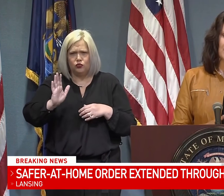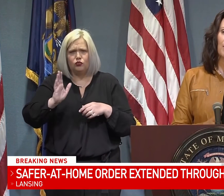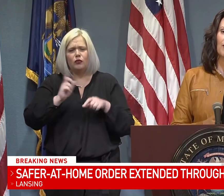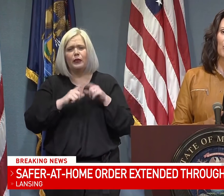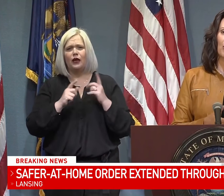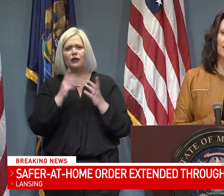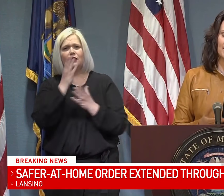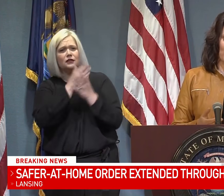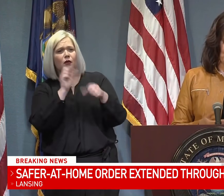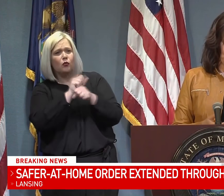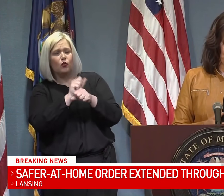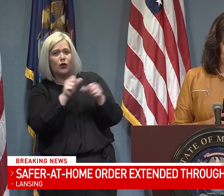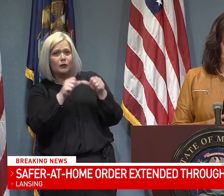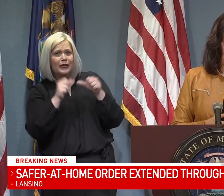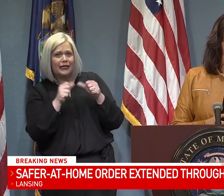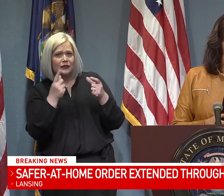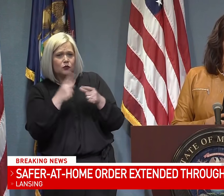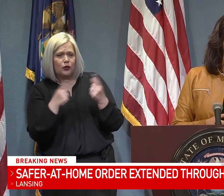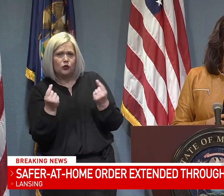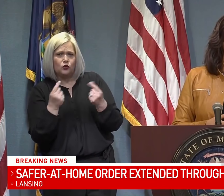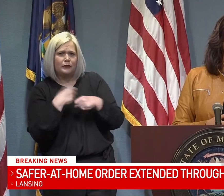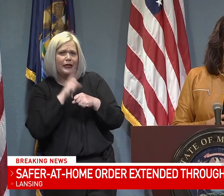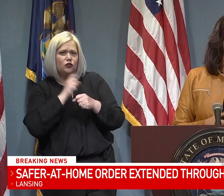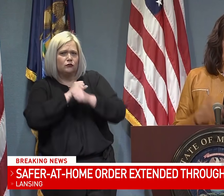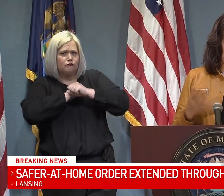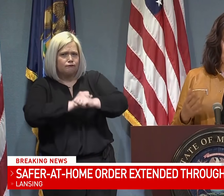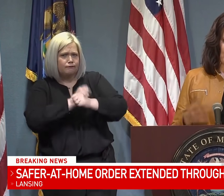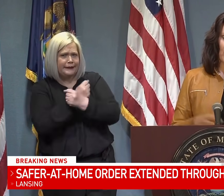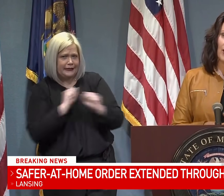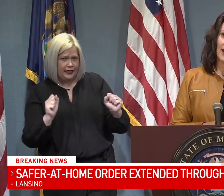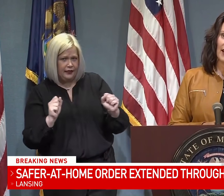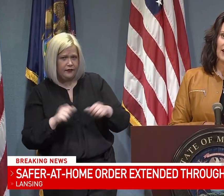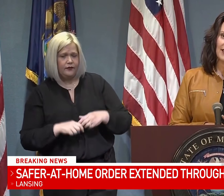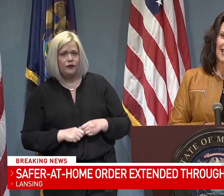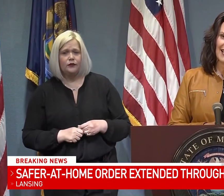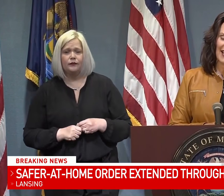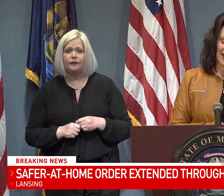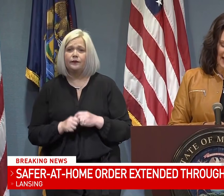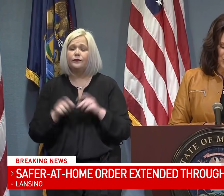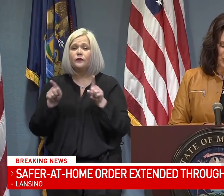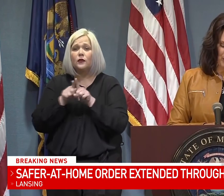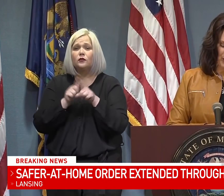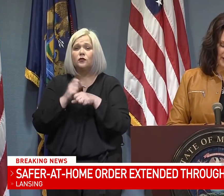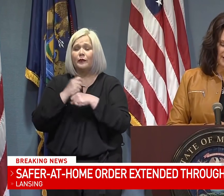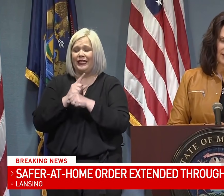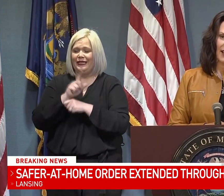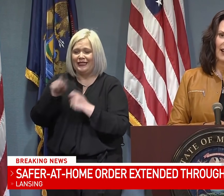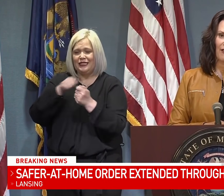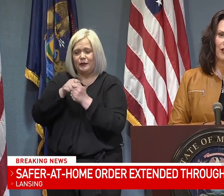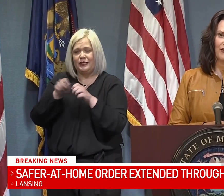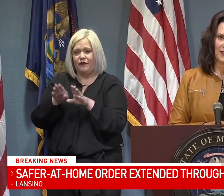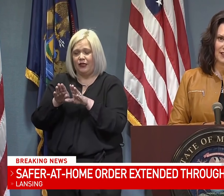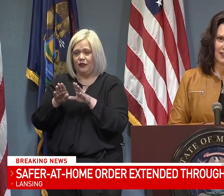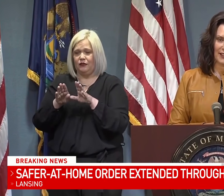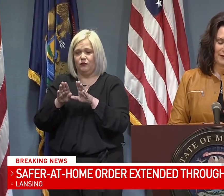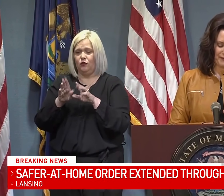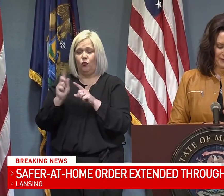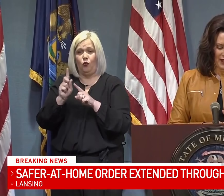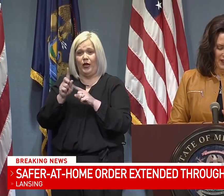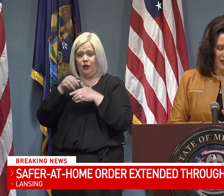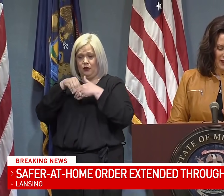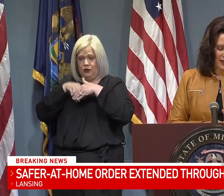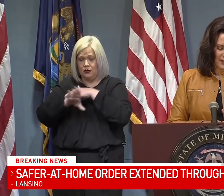see what some of the work is that we're doing. They also will be creating dedicated entry points at every